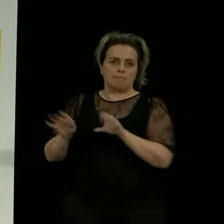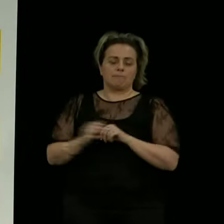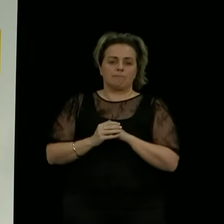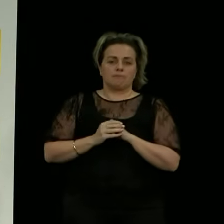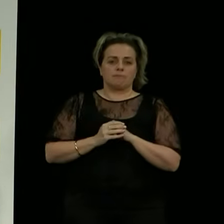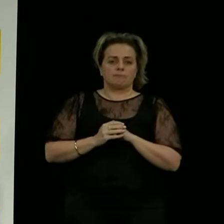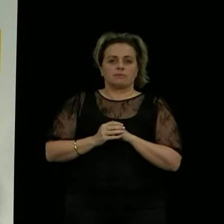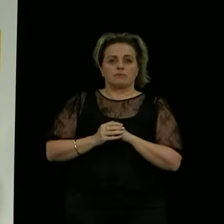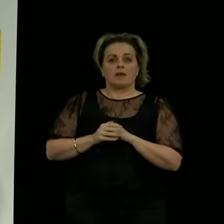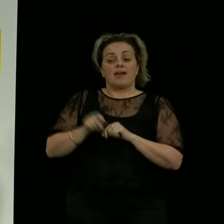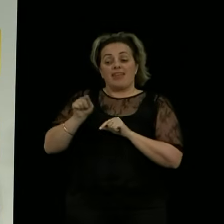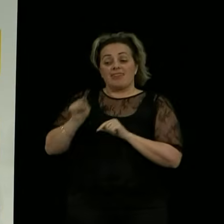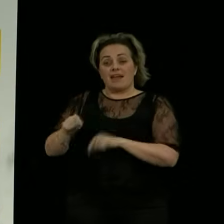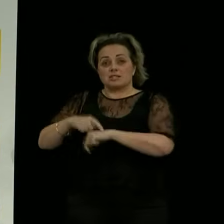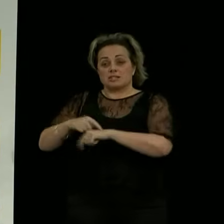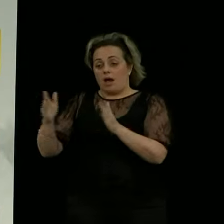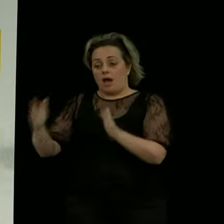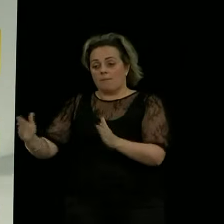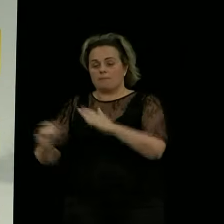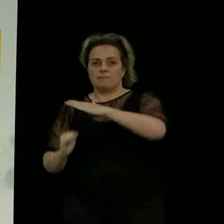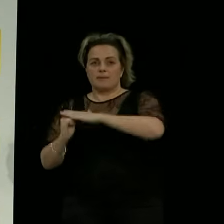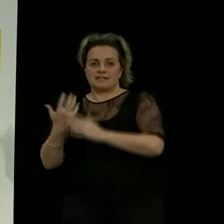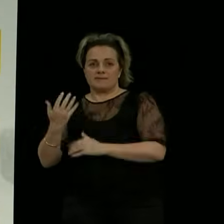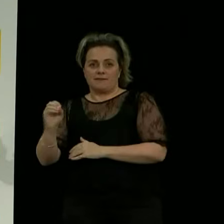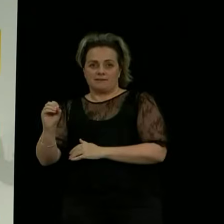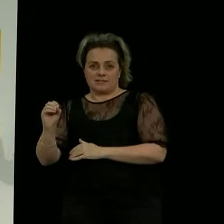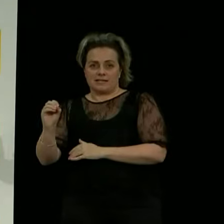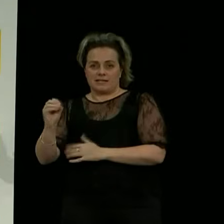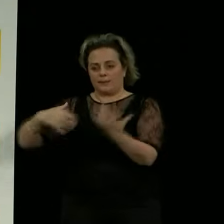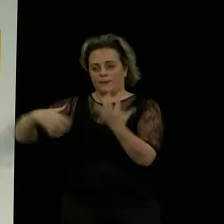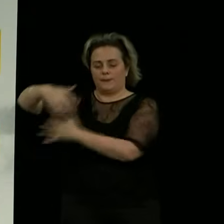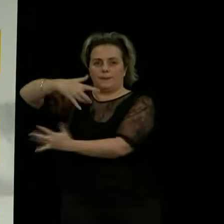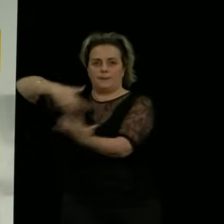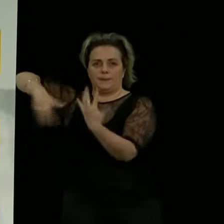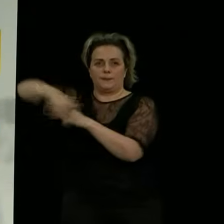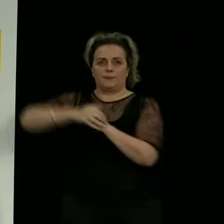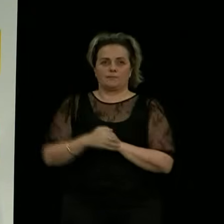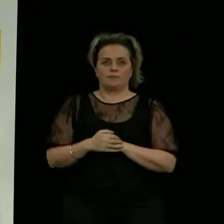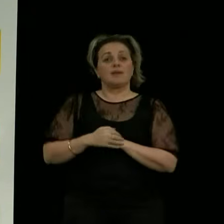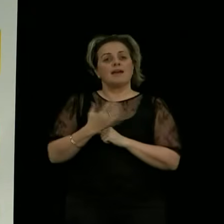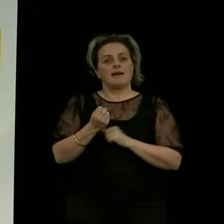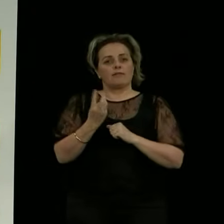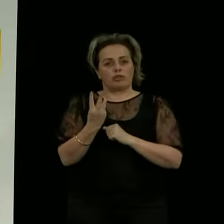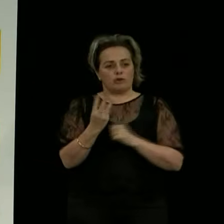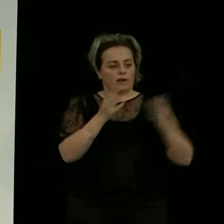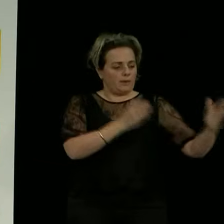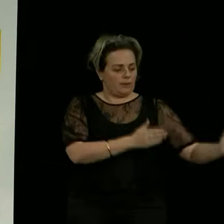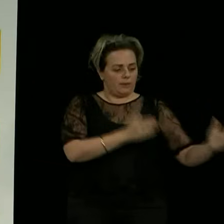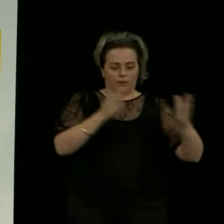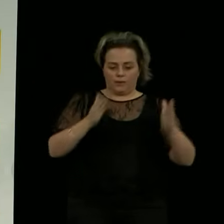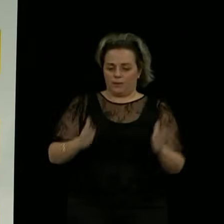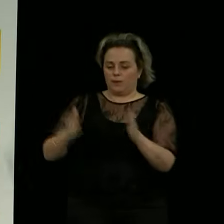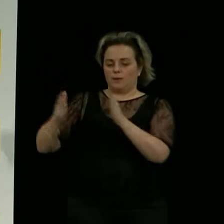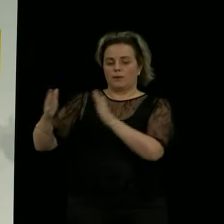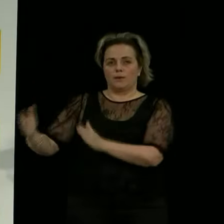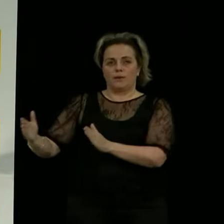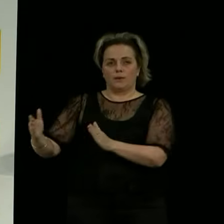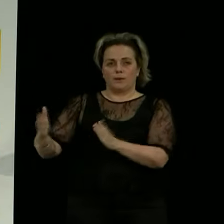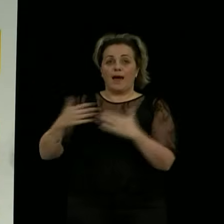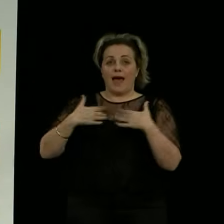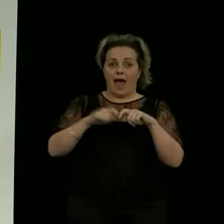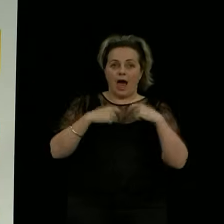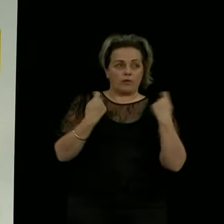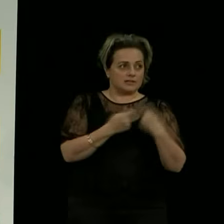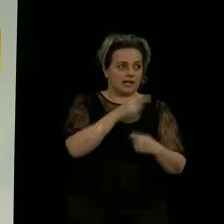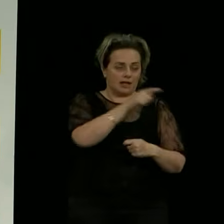Gatherings at this stage would also extend to 50. These are the 3 phases of our transition that our public health team have designed and that has